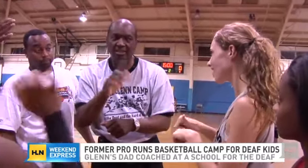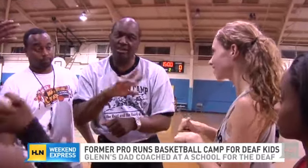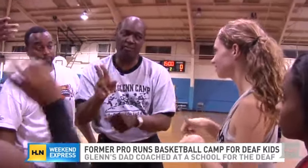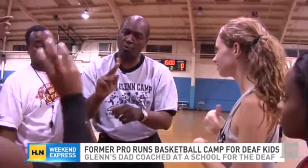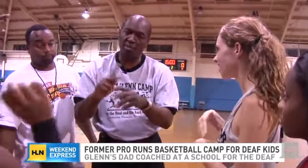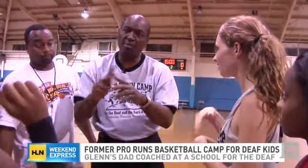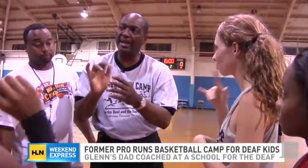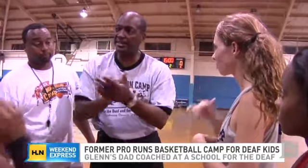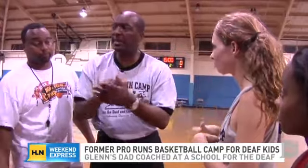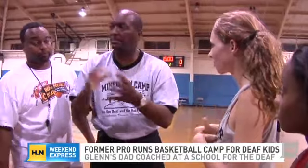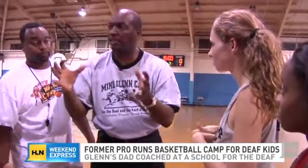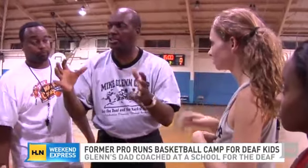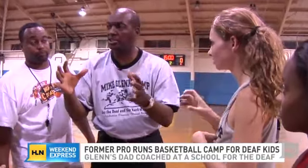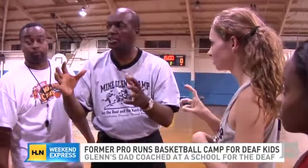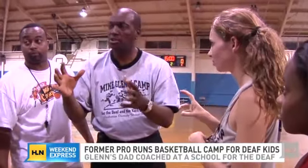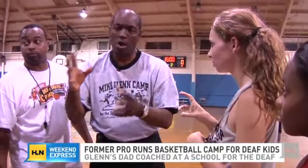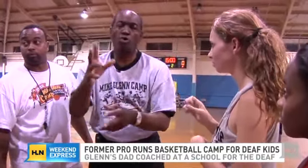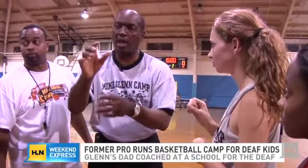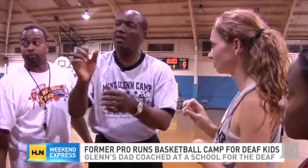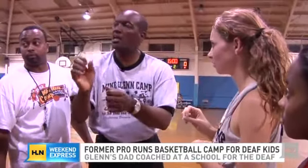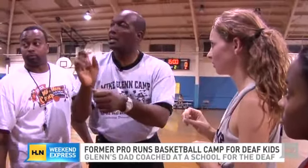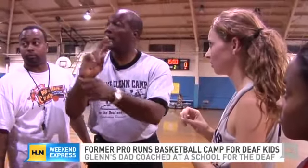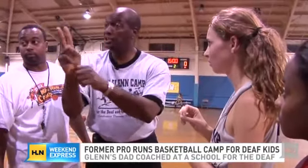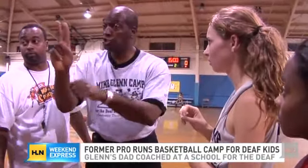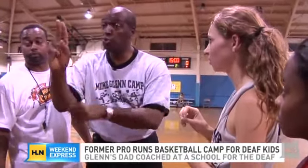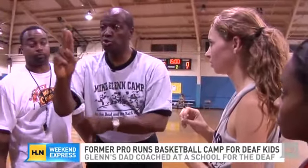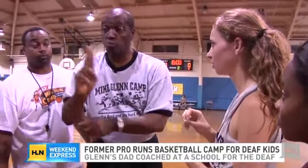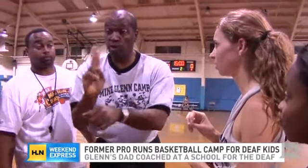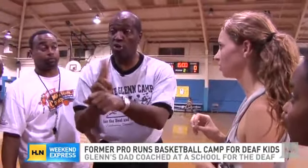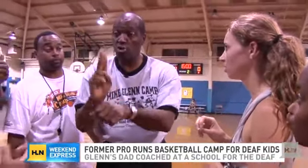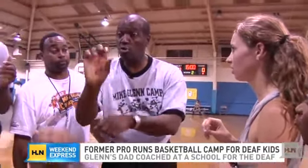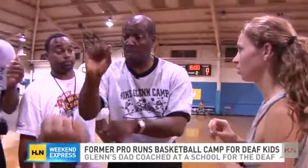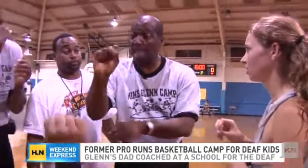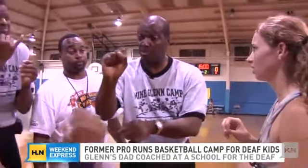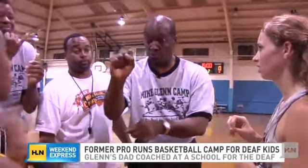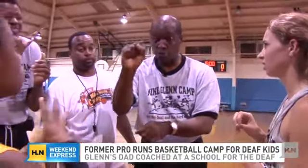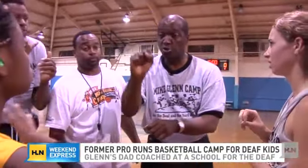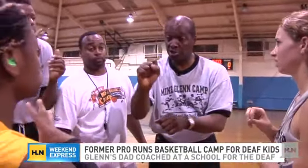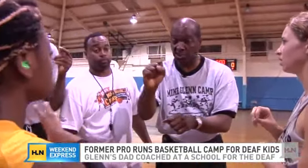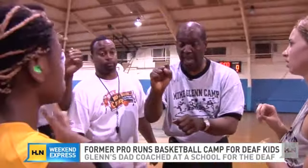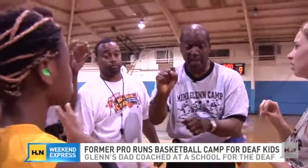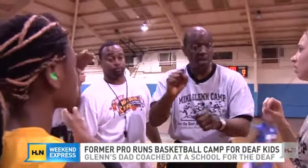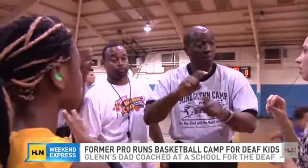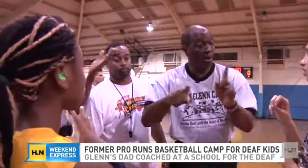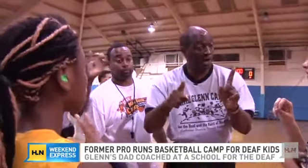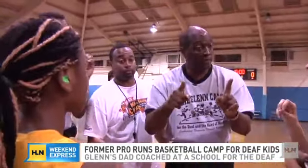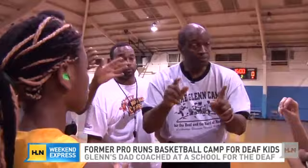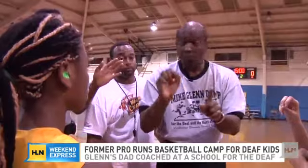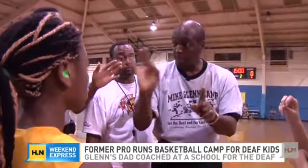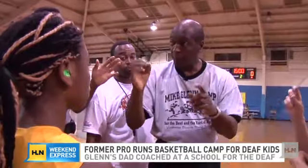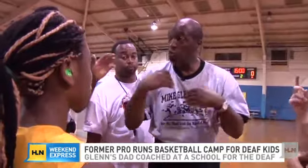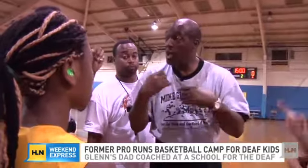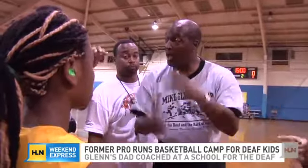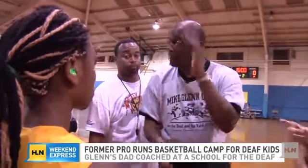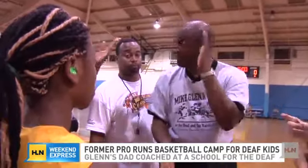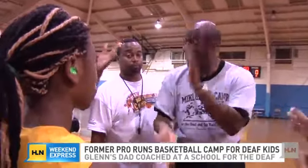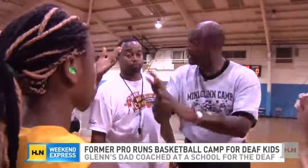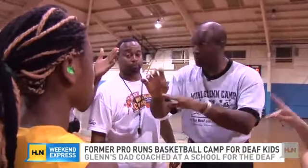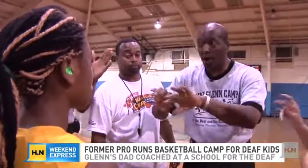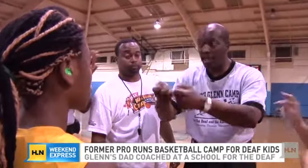dad to these practices every day, and the girls just kind of start adopting me into their culture. They would teach me sign language and later how